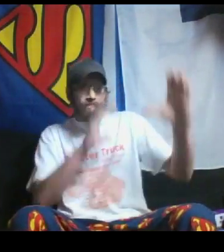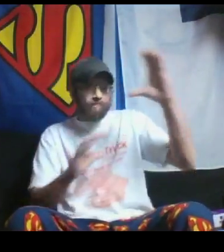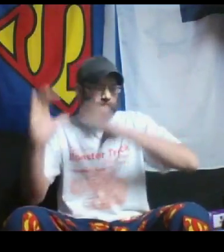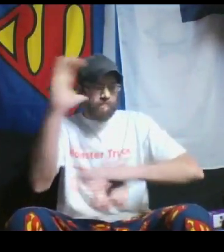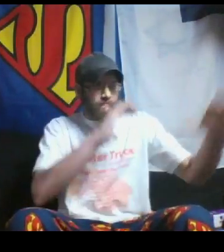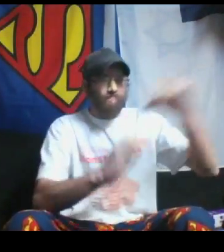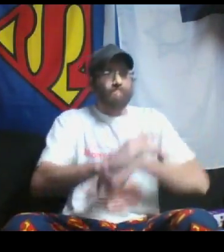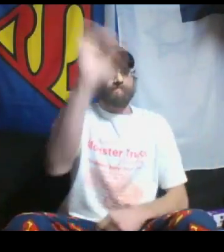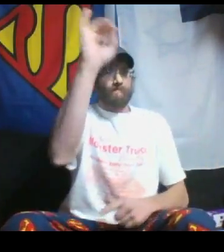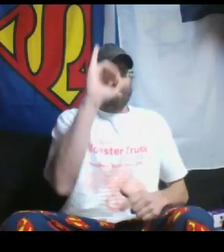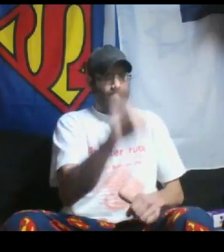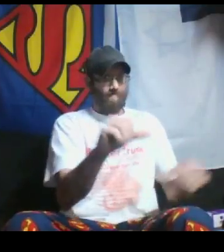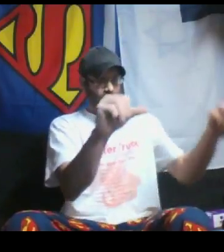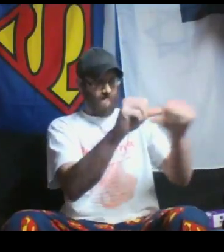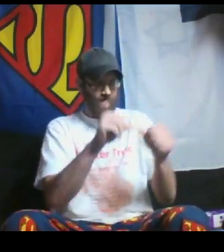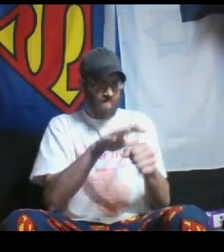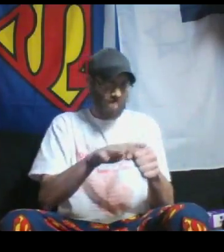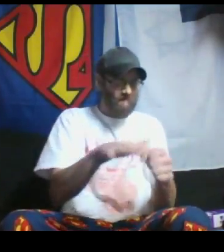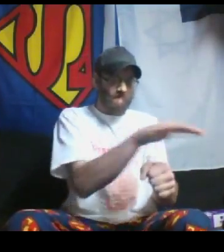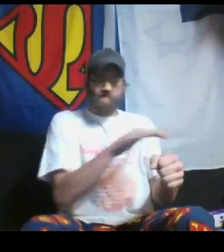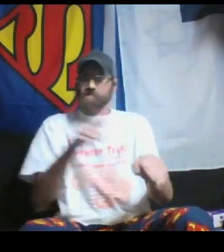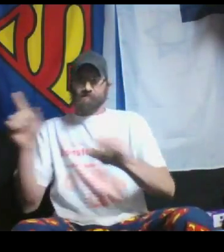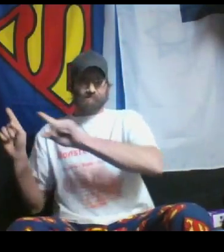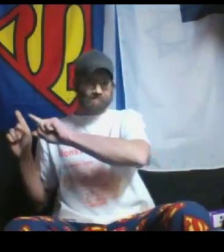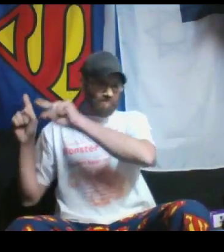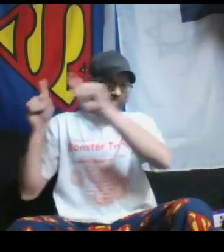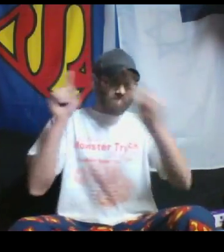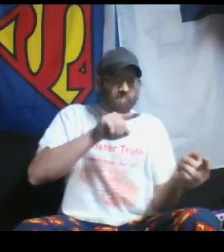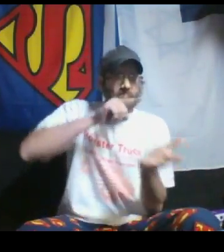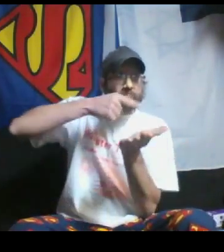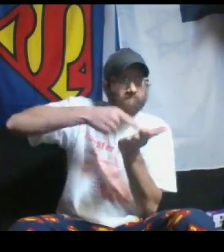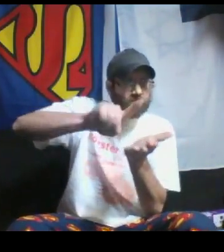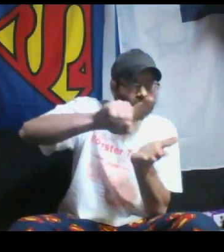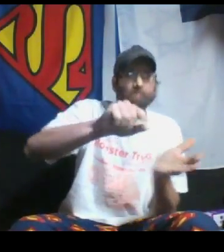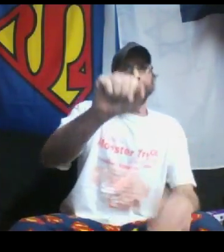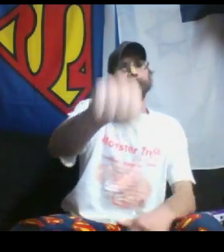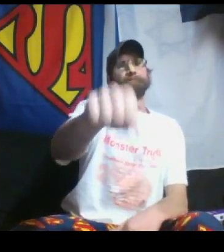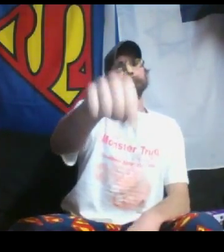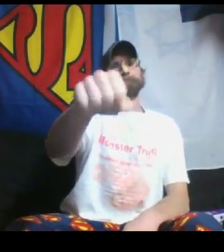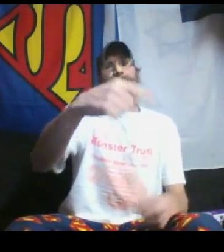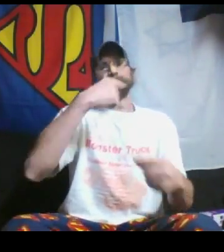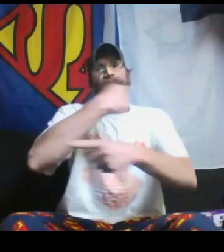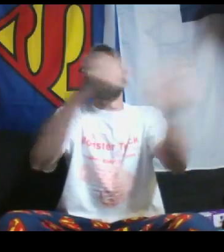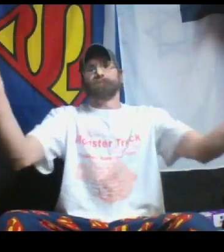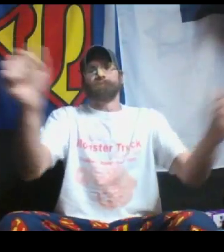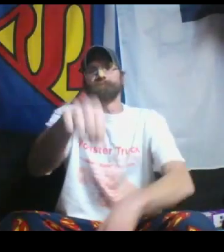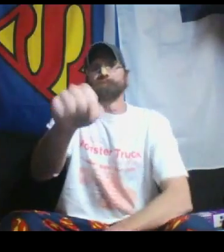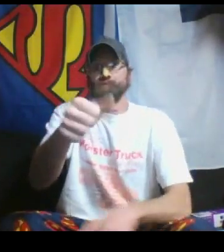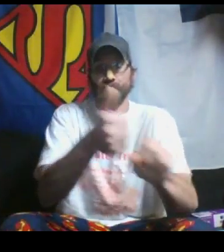paradox. Someone who is dishonest cannot be fully redeemed with an act of honesty, yet a supposedly honest person will forever be